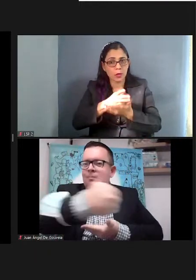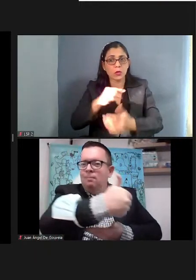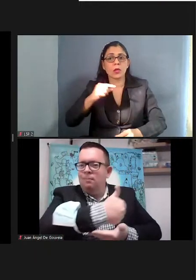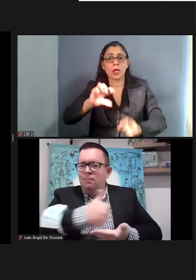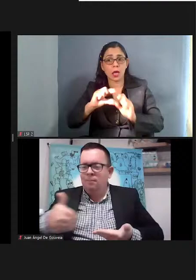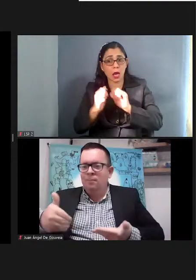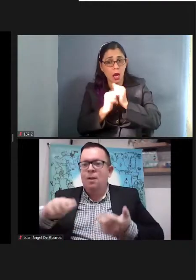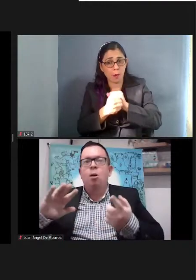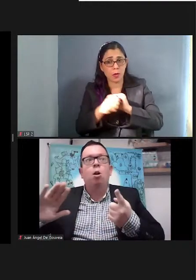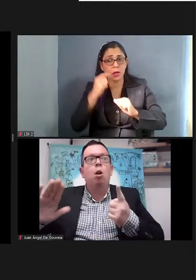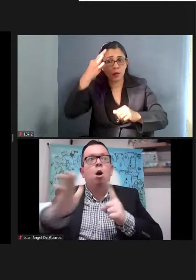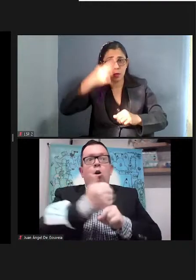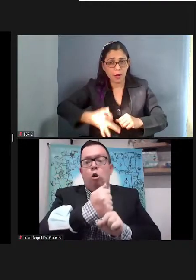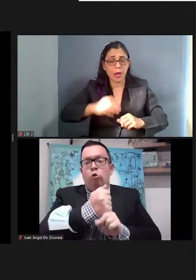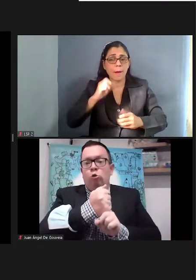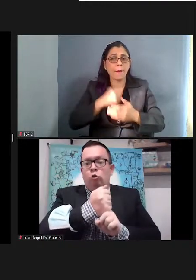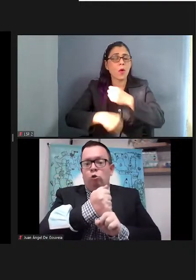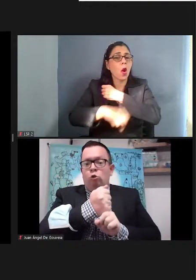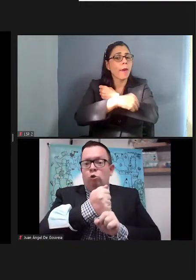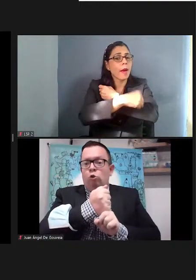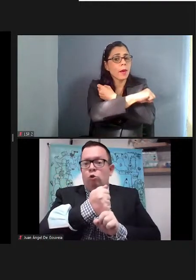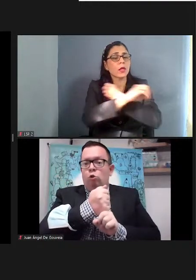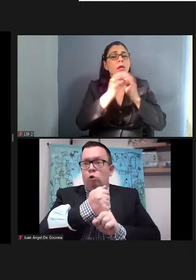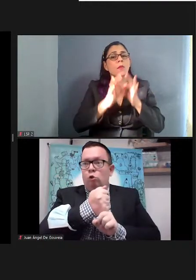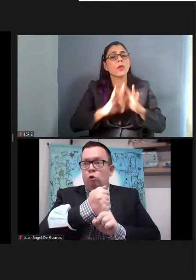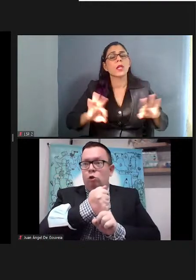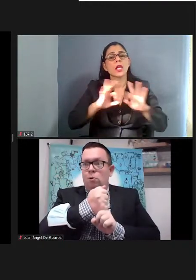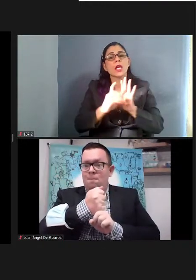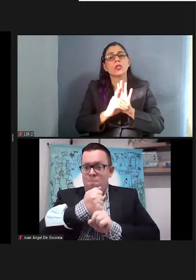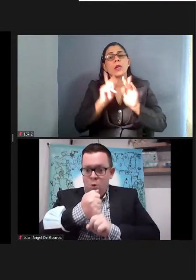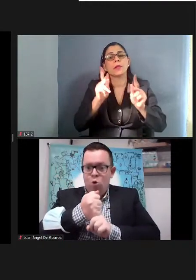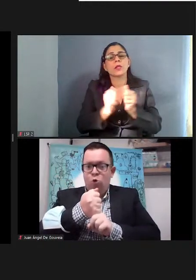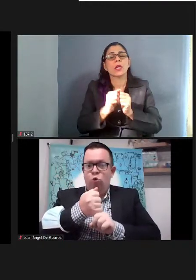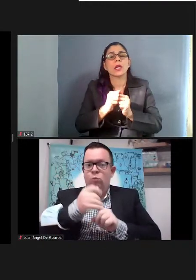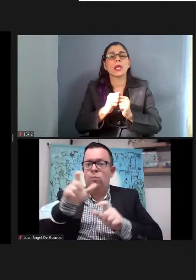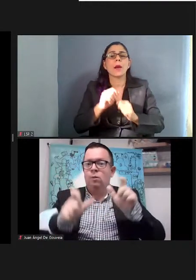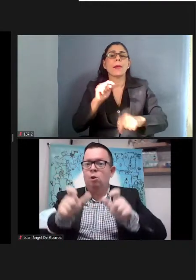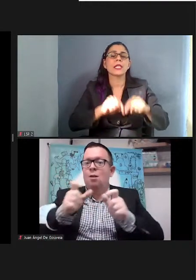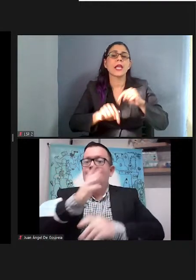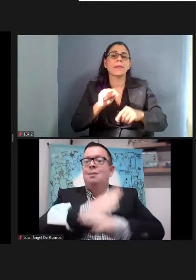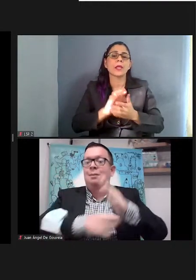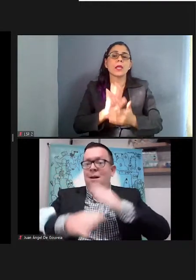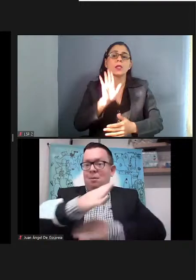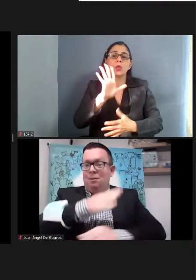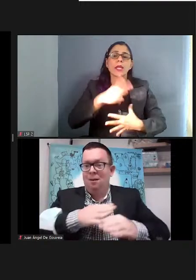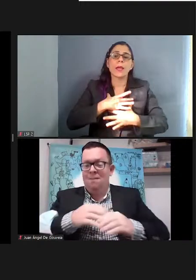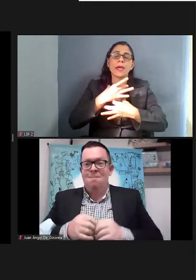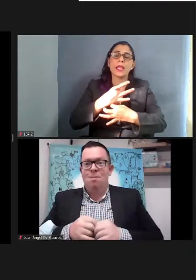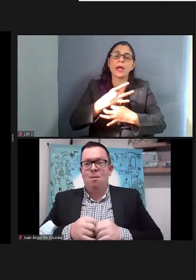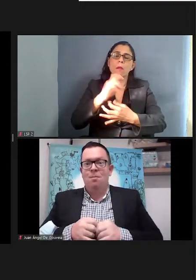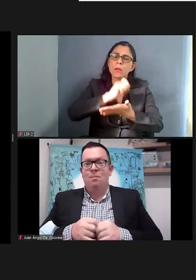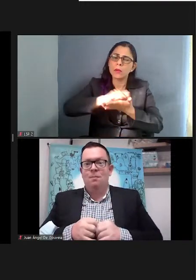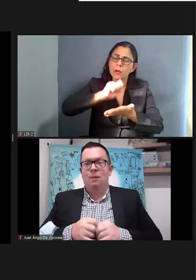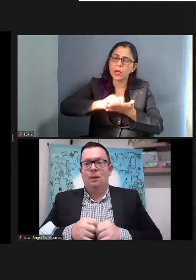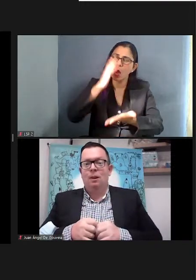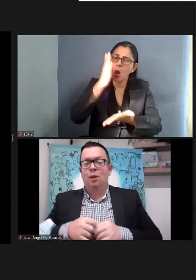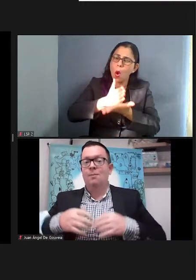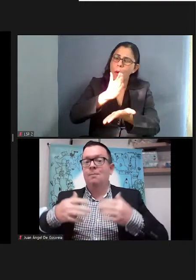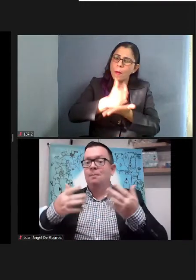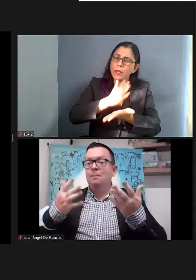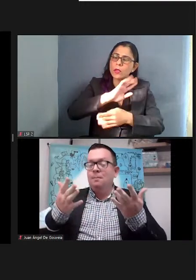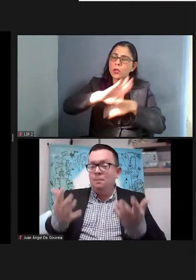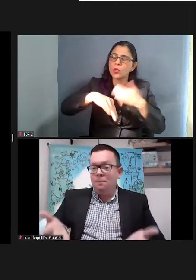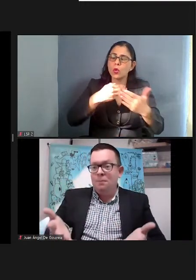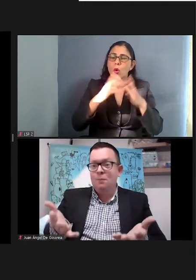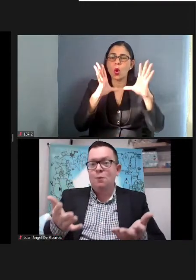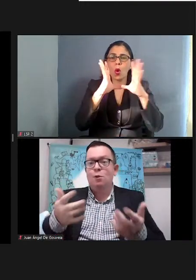promote the rights of persons with disabilities we invite you to sign the commitments